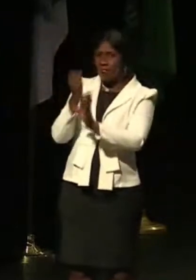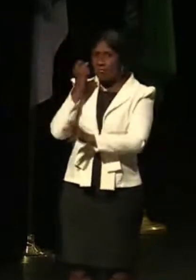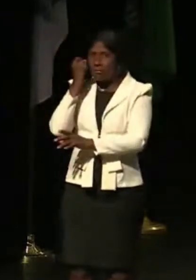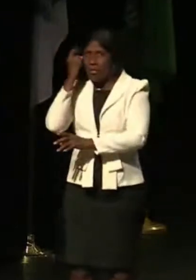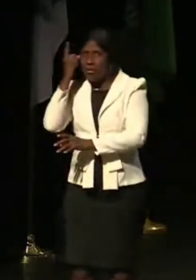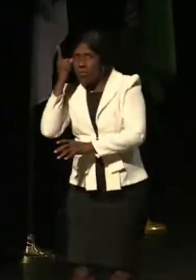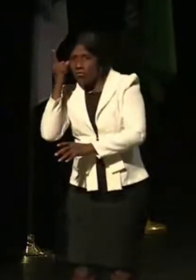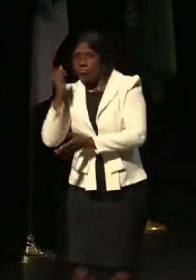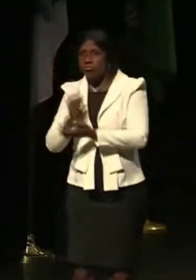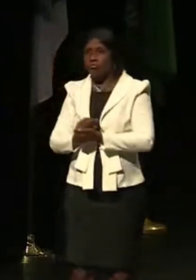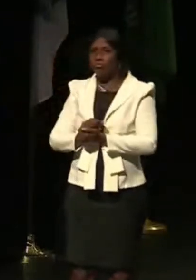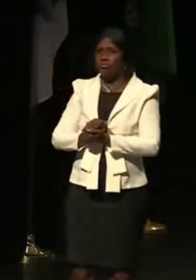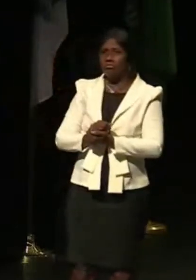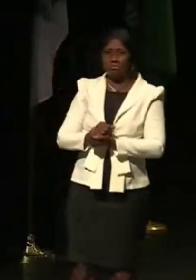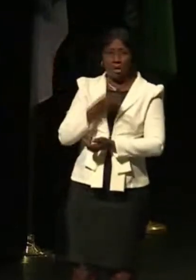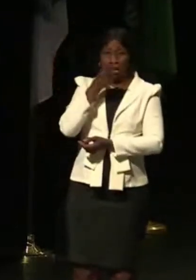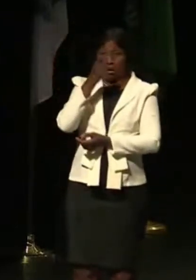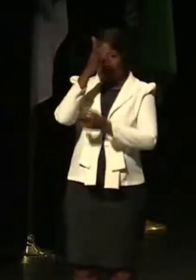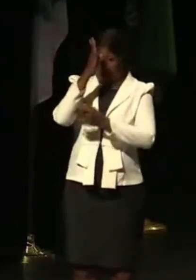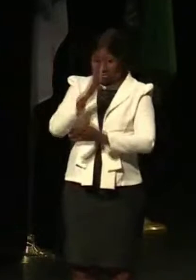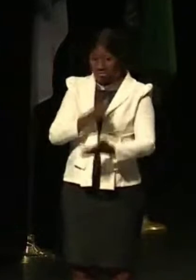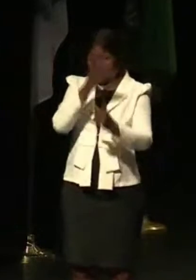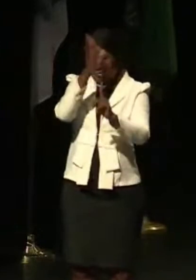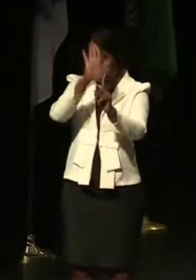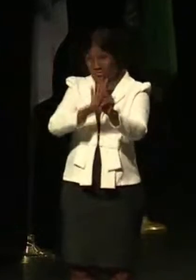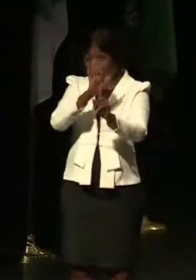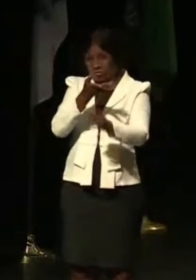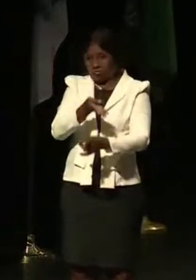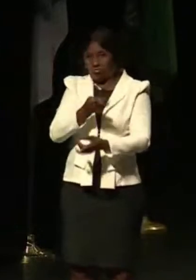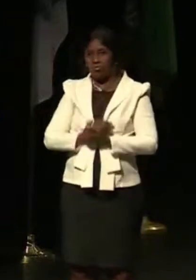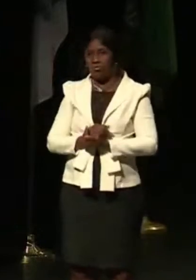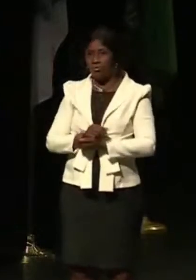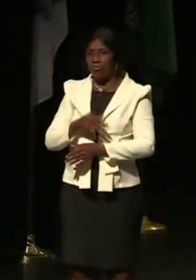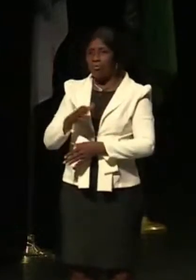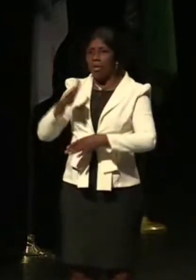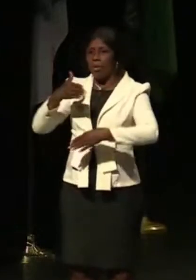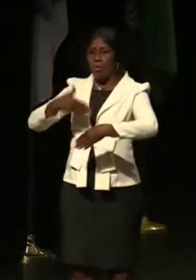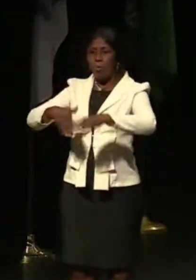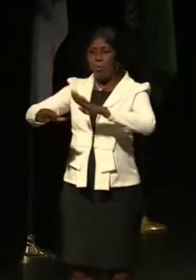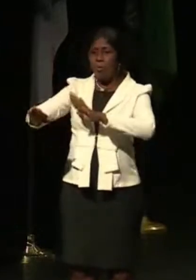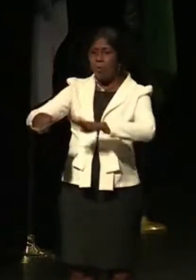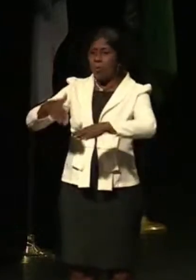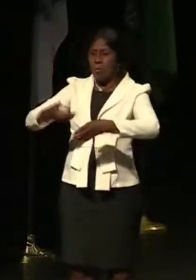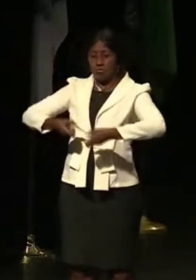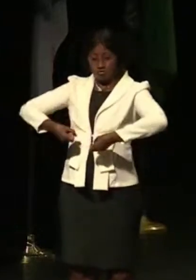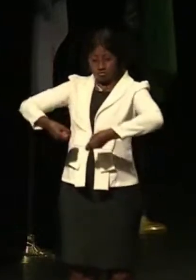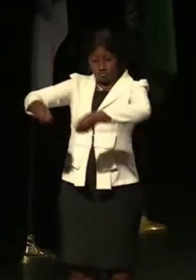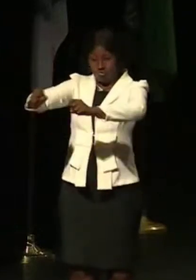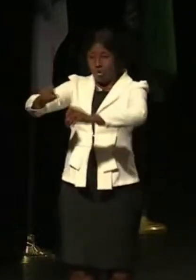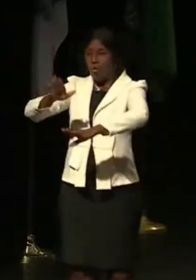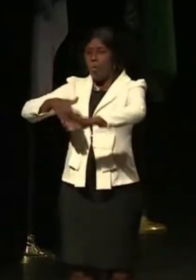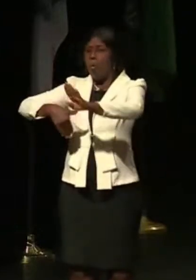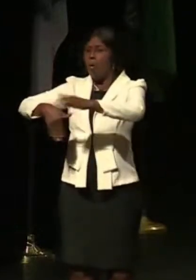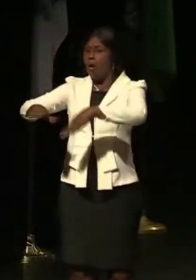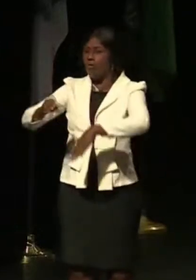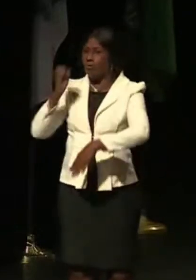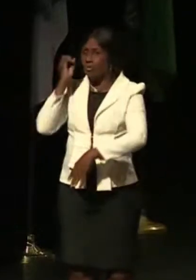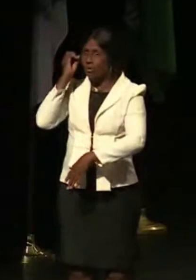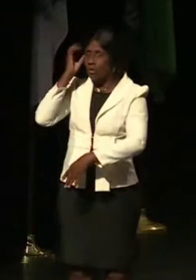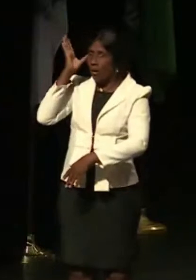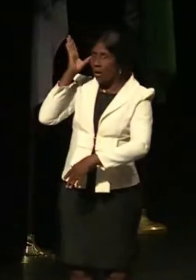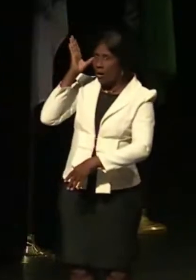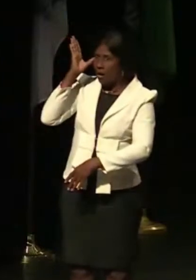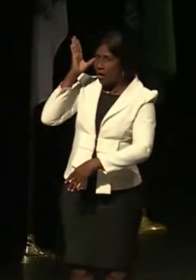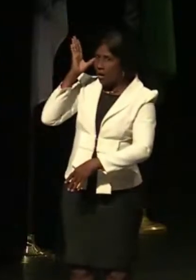of the city and met all sorts of people, he was in shock. Because in 1985, the use of cocaine in Trinidad